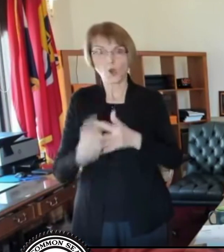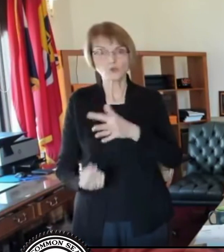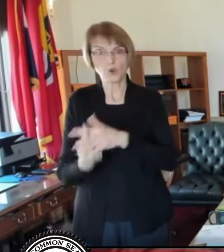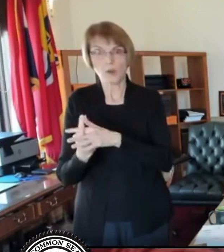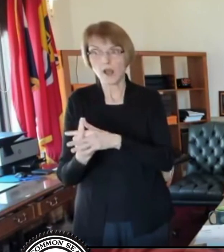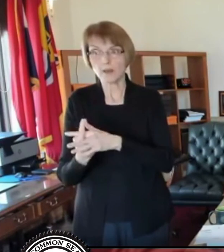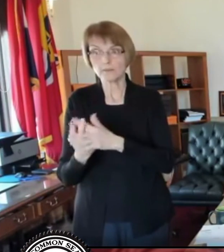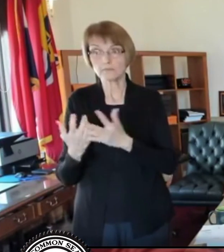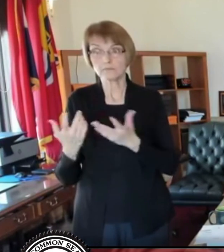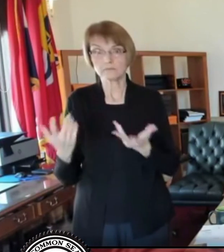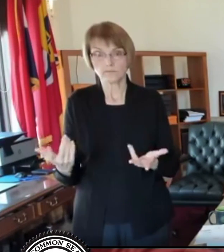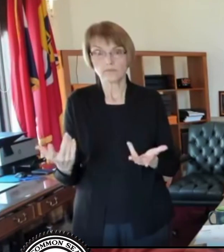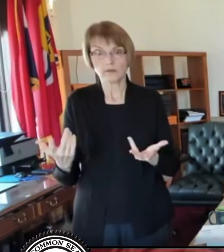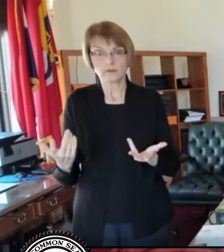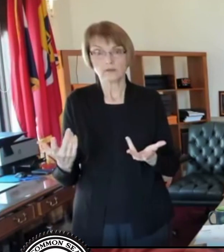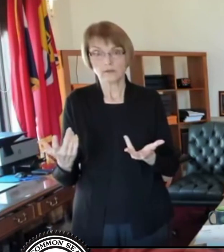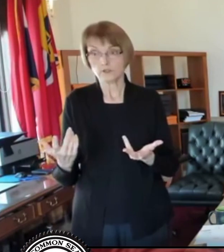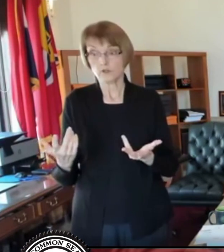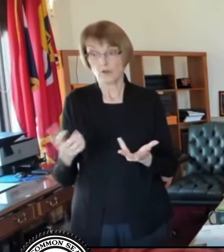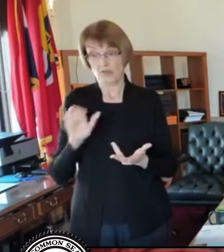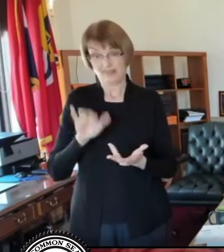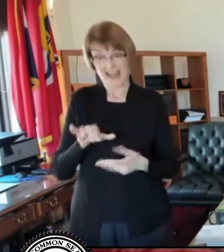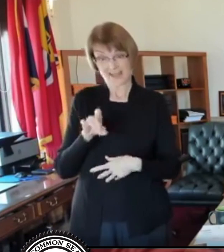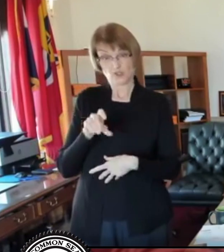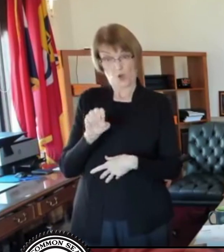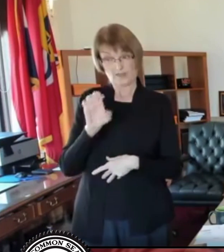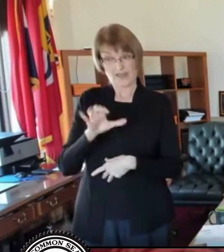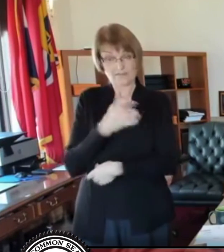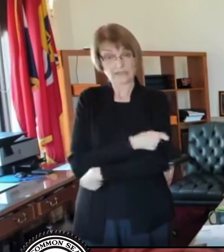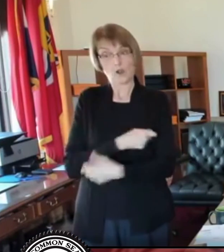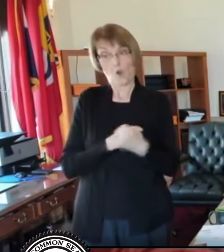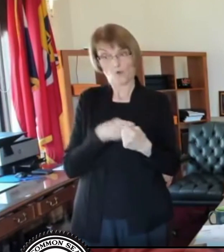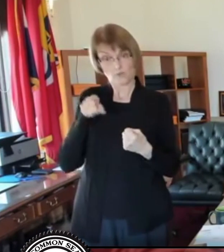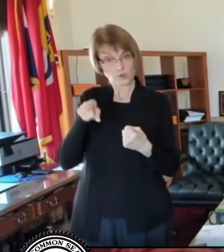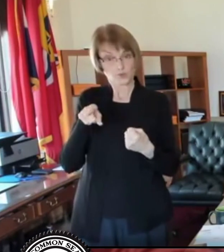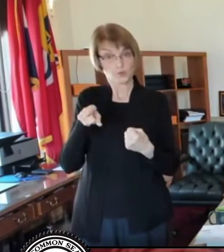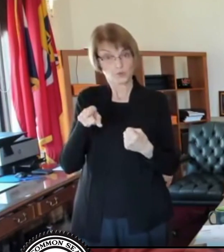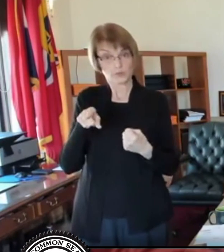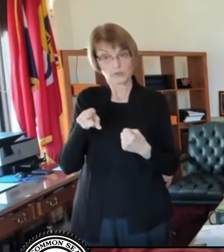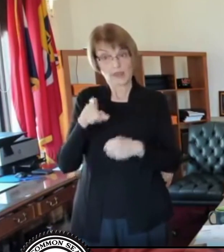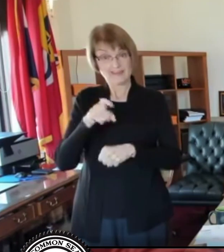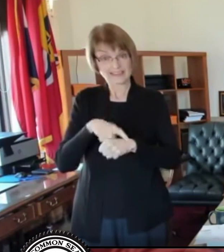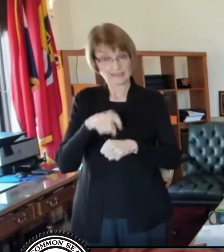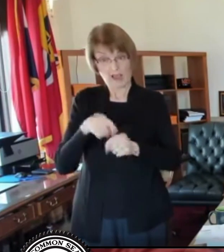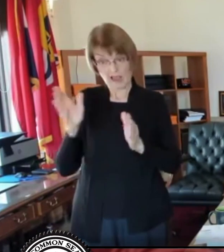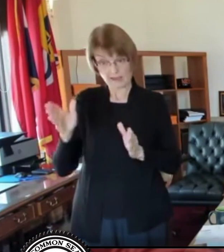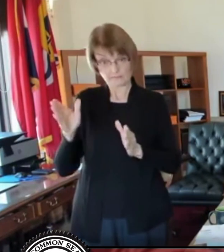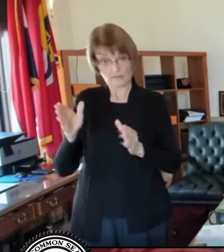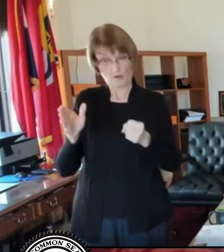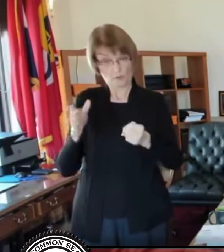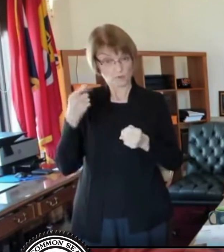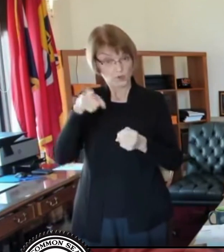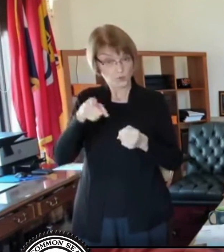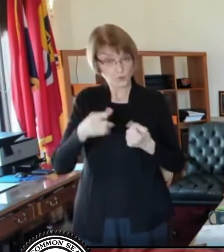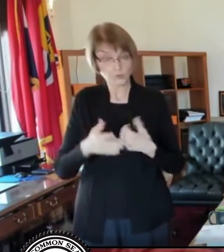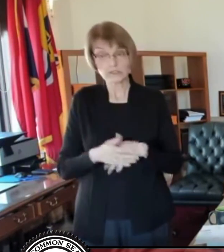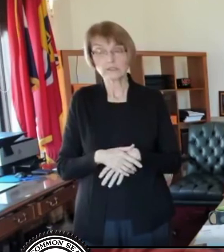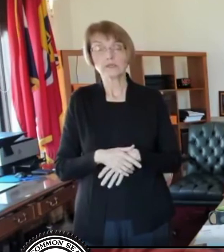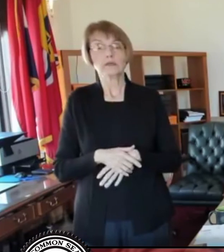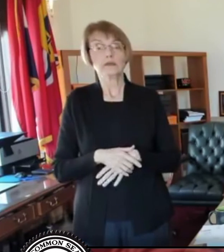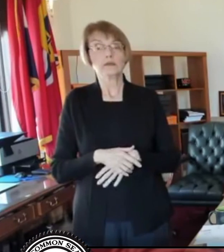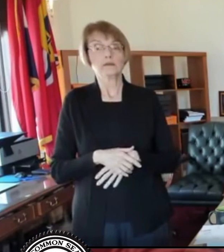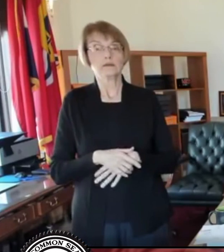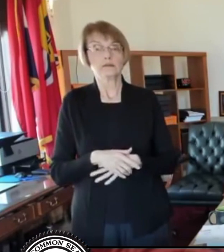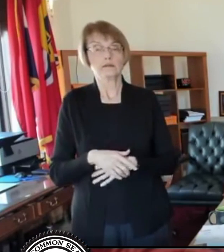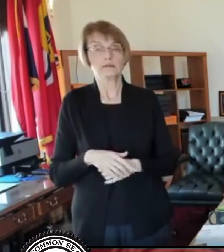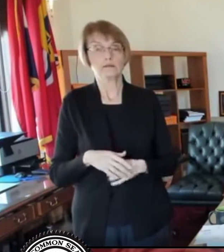whoever's doing the vaccination has held that dose for you and has held that time slot for you. And while we